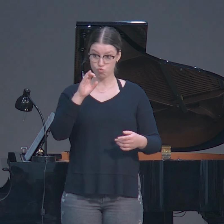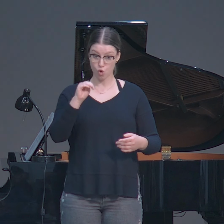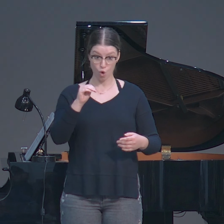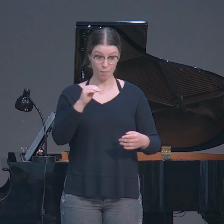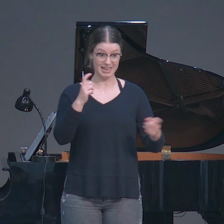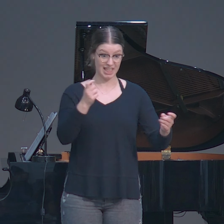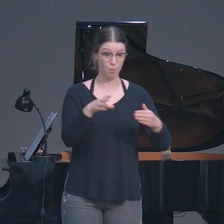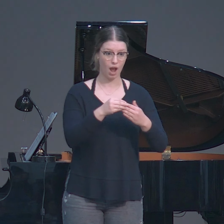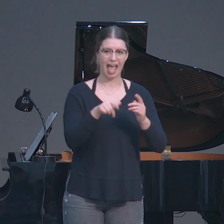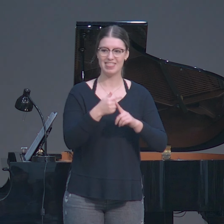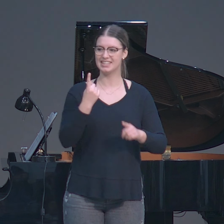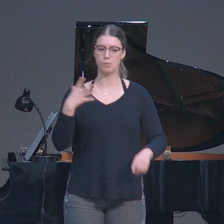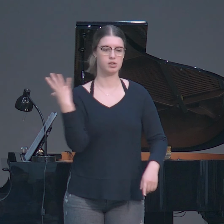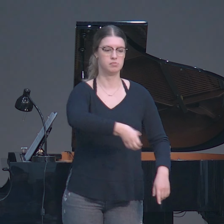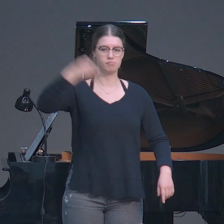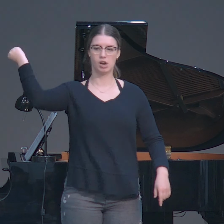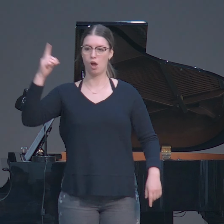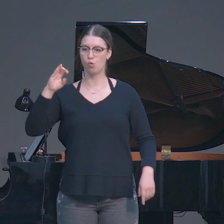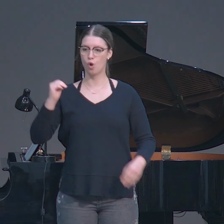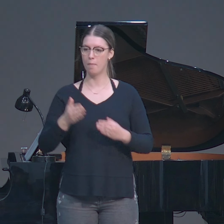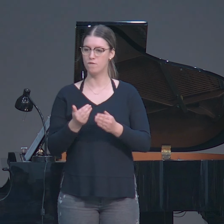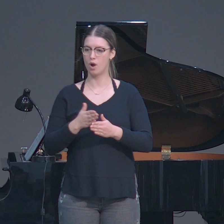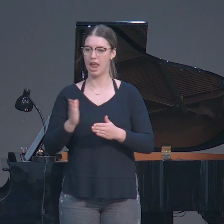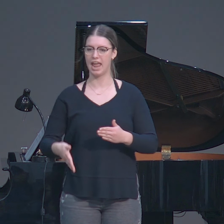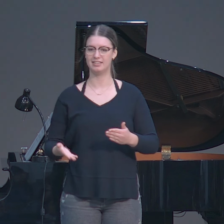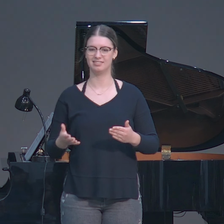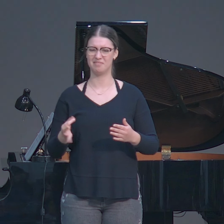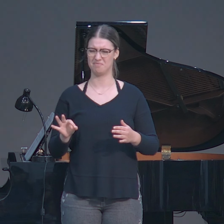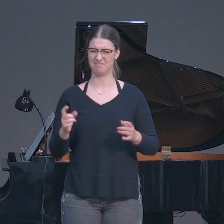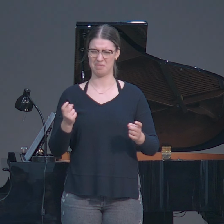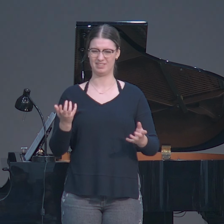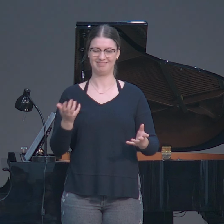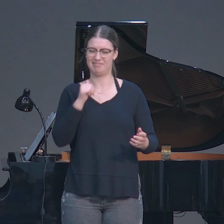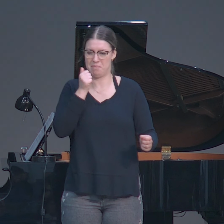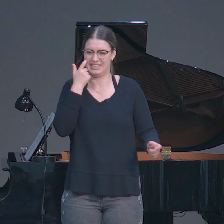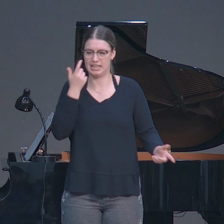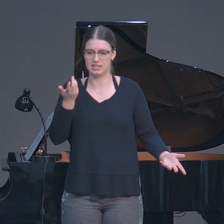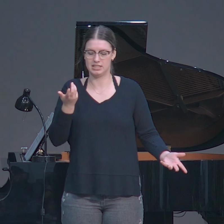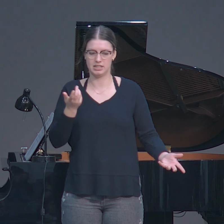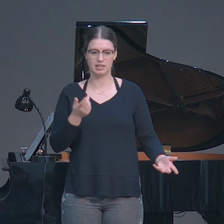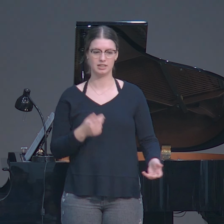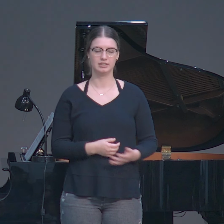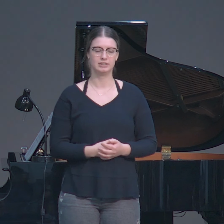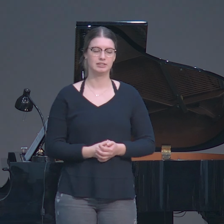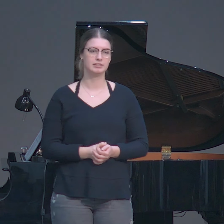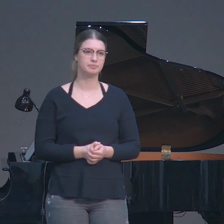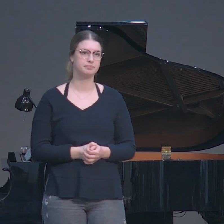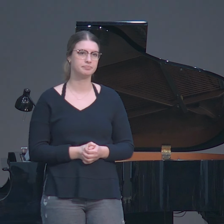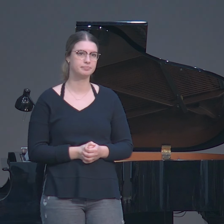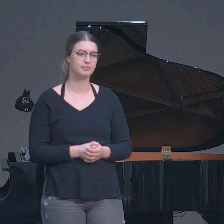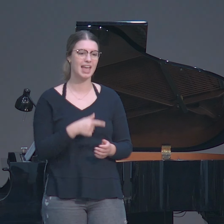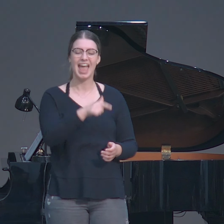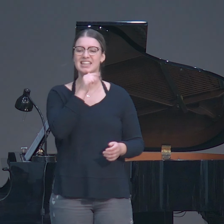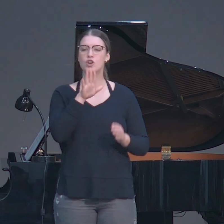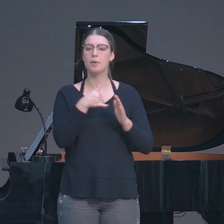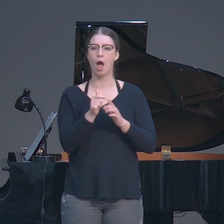wedding celebration before it ended. I mean, he's not talking about a bride or a bridegroom running